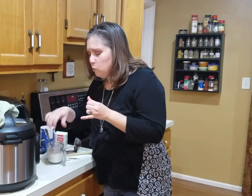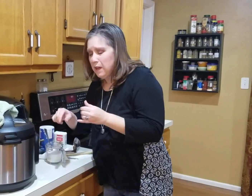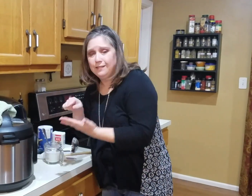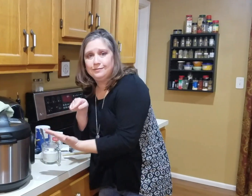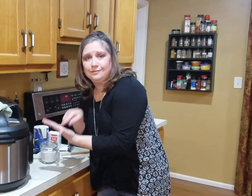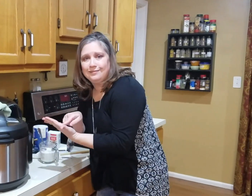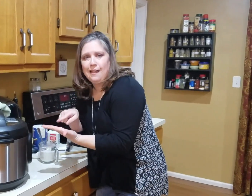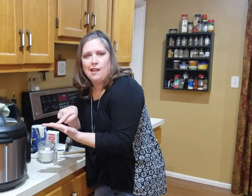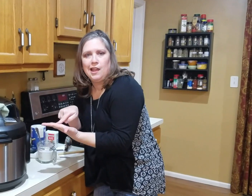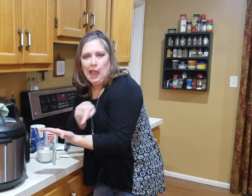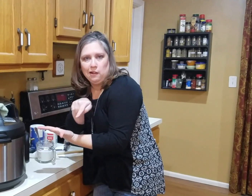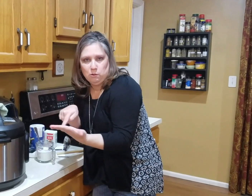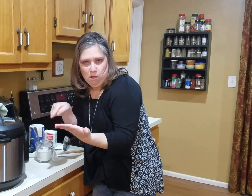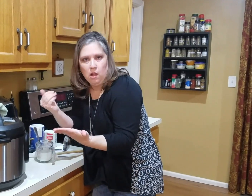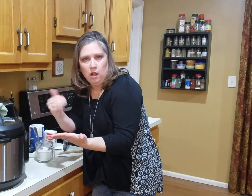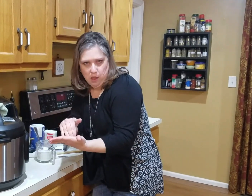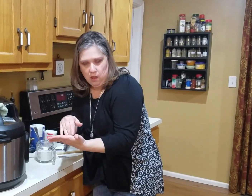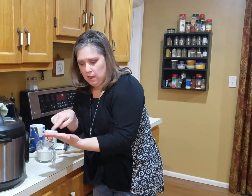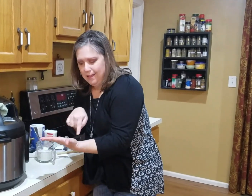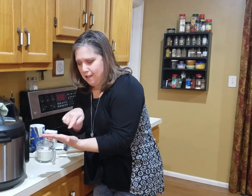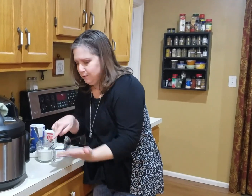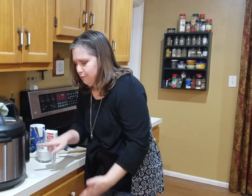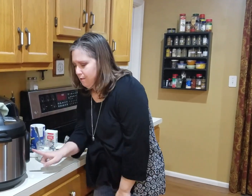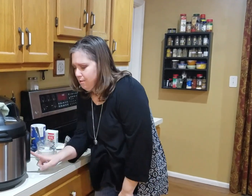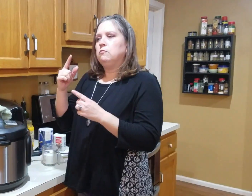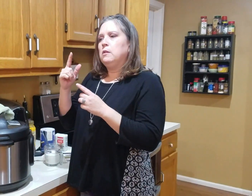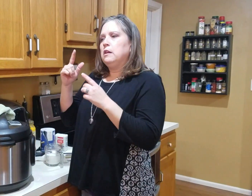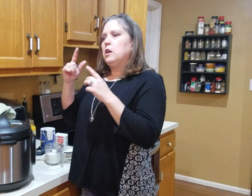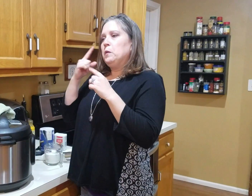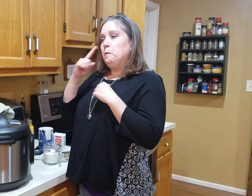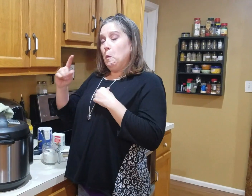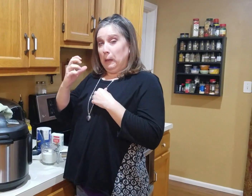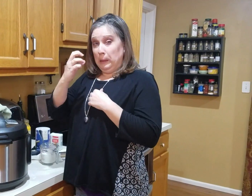ready to open. I think I'm going to go ahead and hit cancel again.